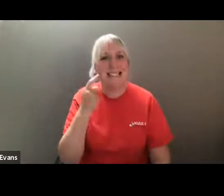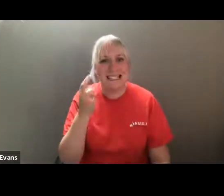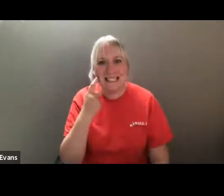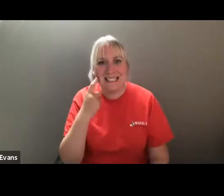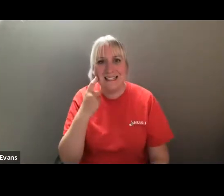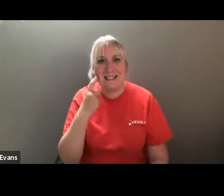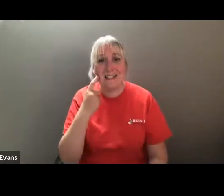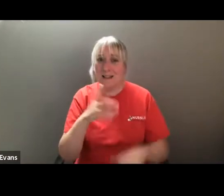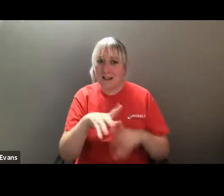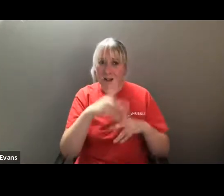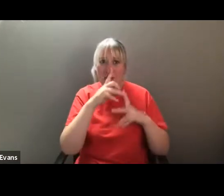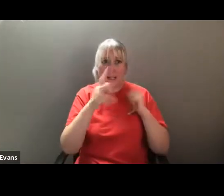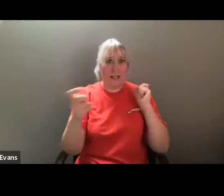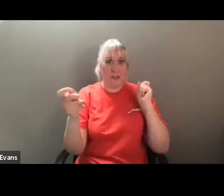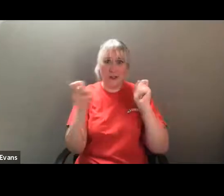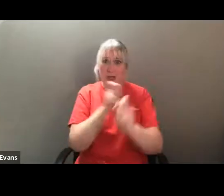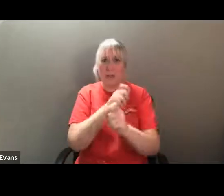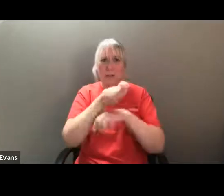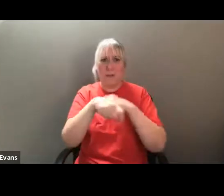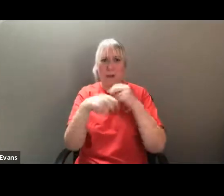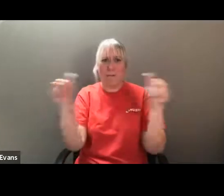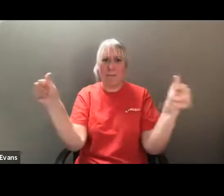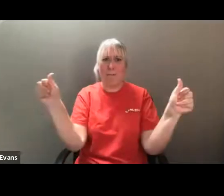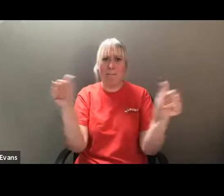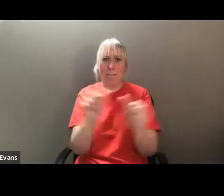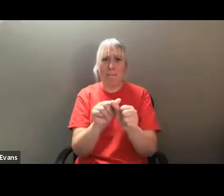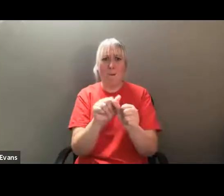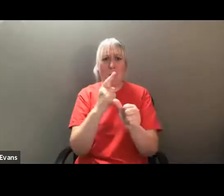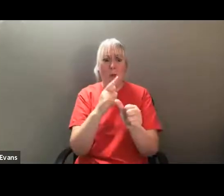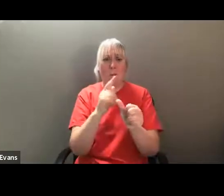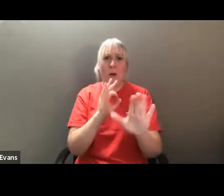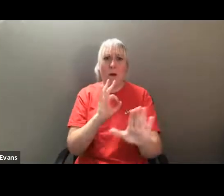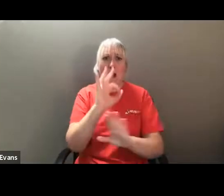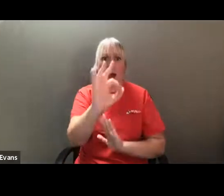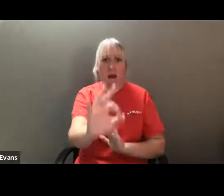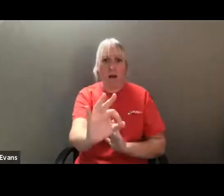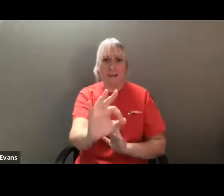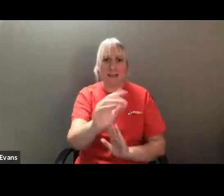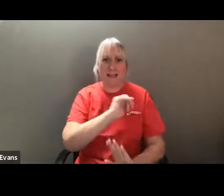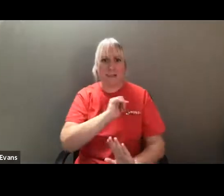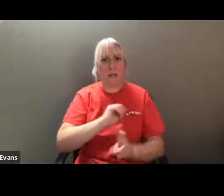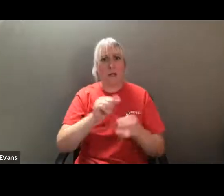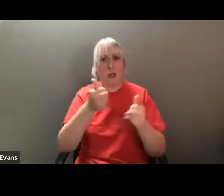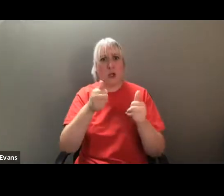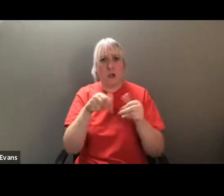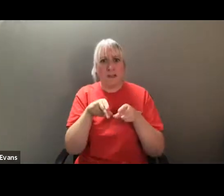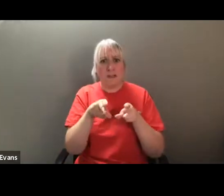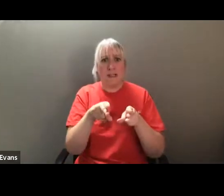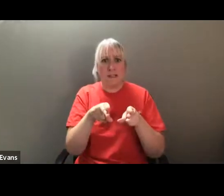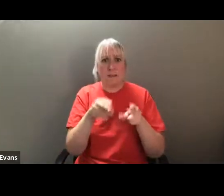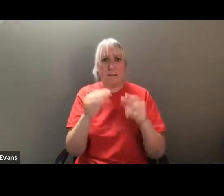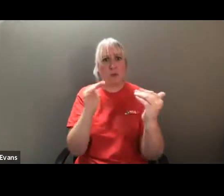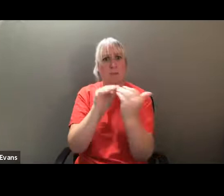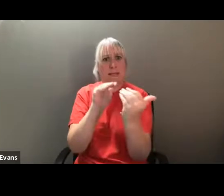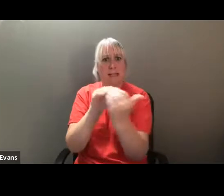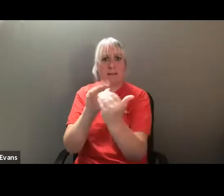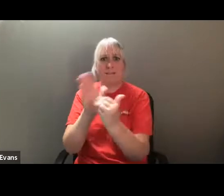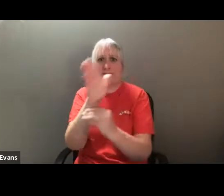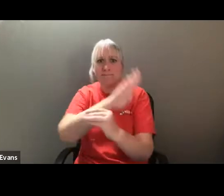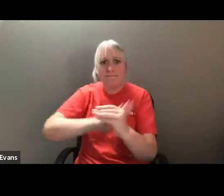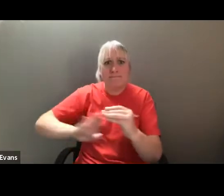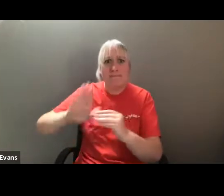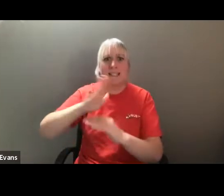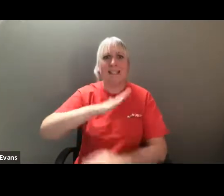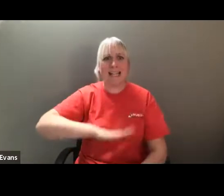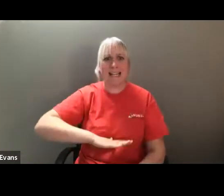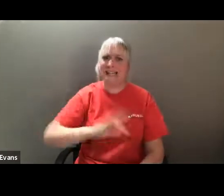social security into one ask and expect a decent system that provides security for everyone. Social security needs